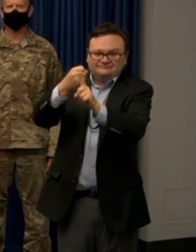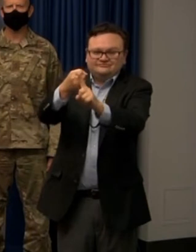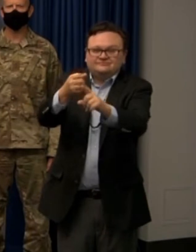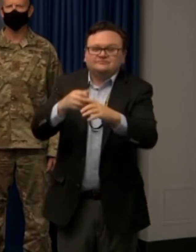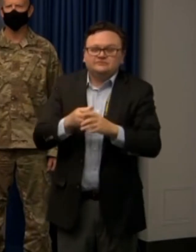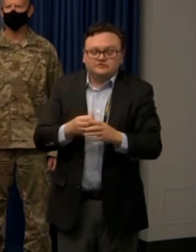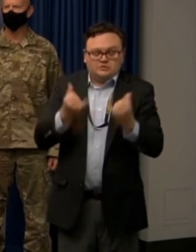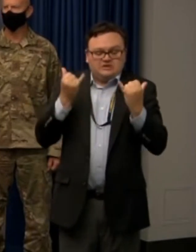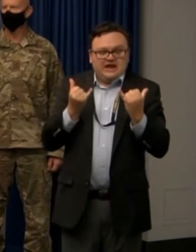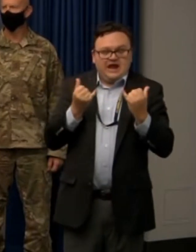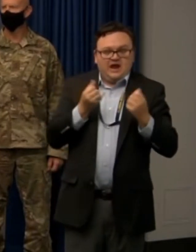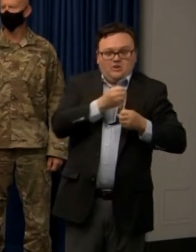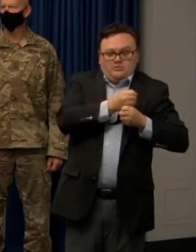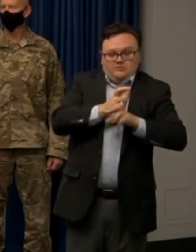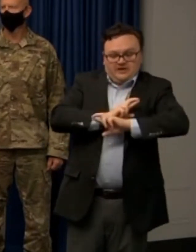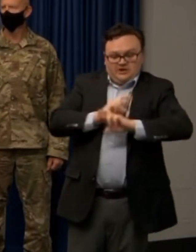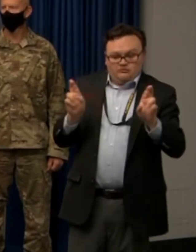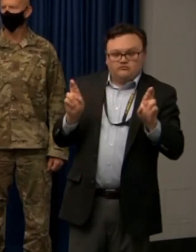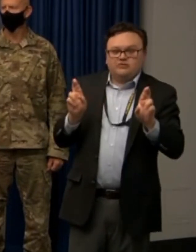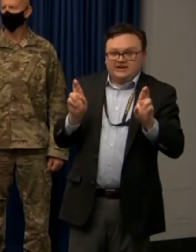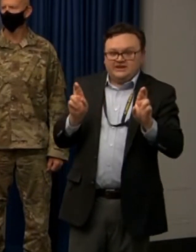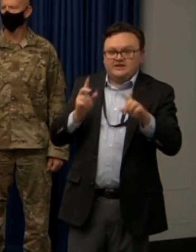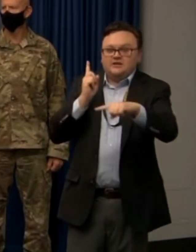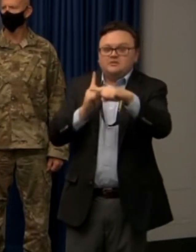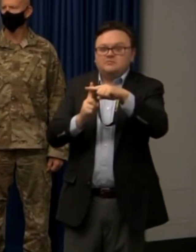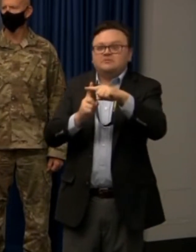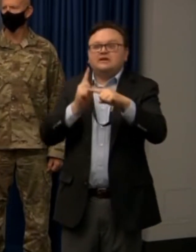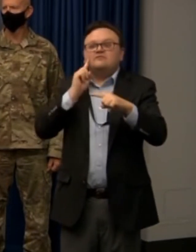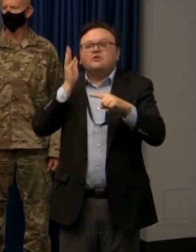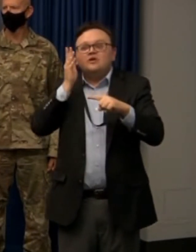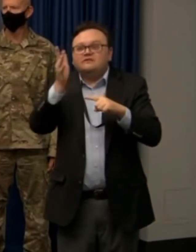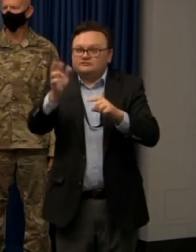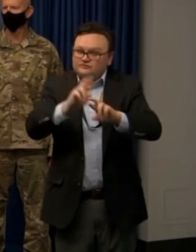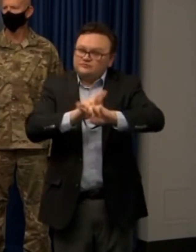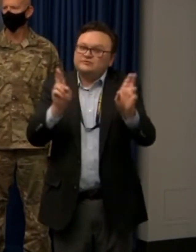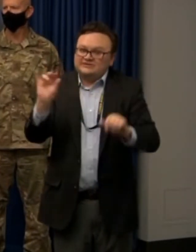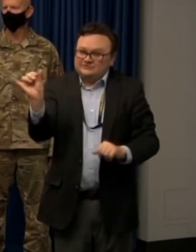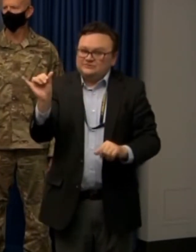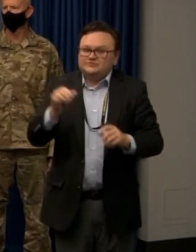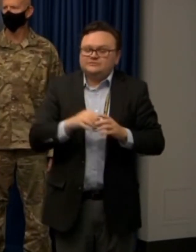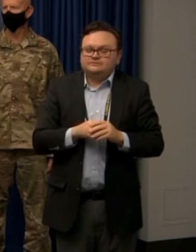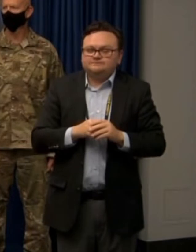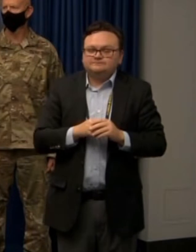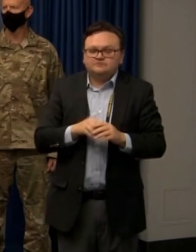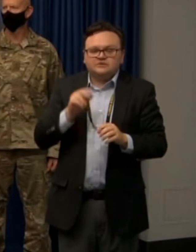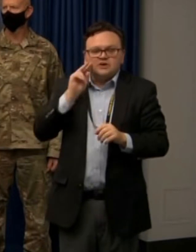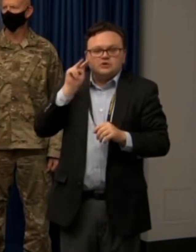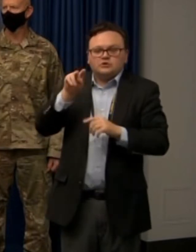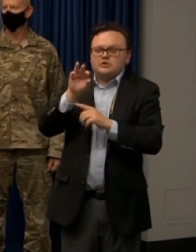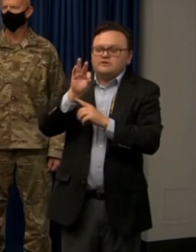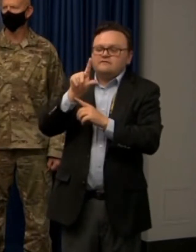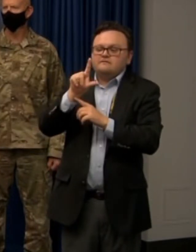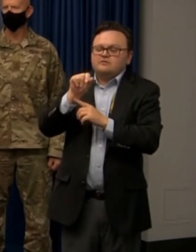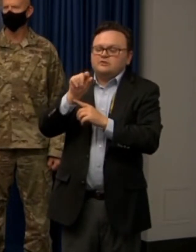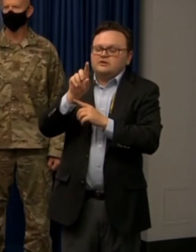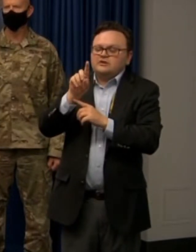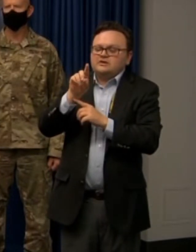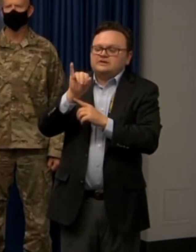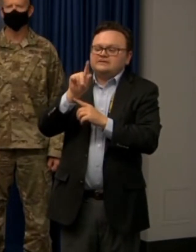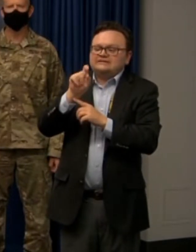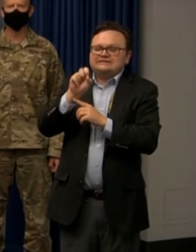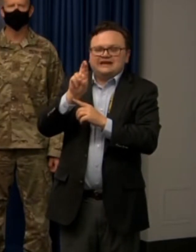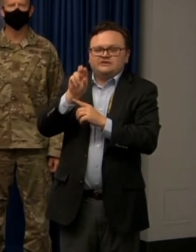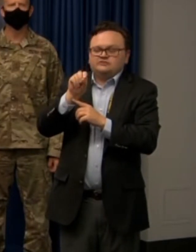storms, which will likely form over the next months of hurricane season. So go to floridadisaster.org for information